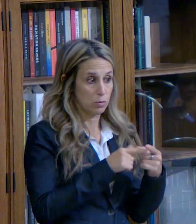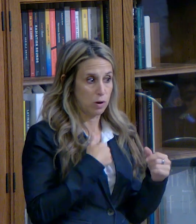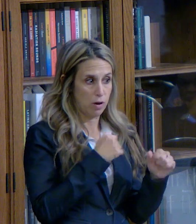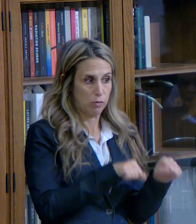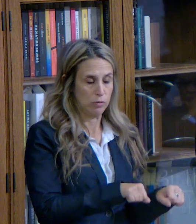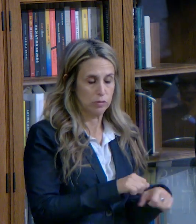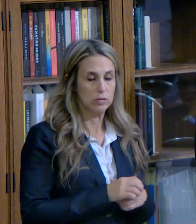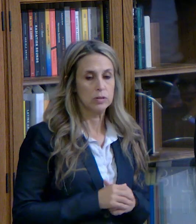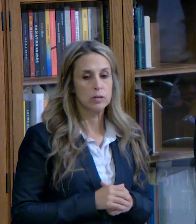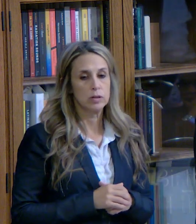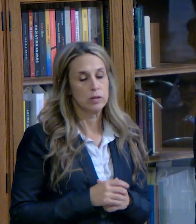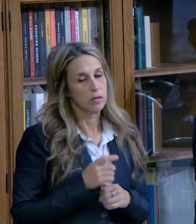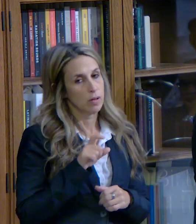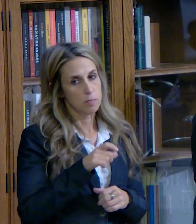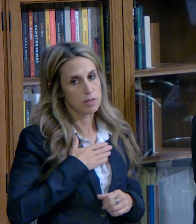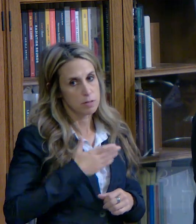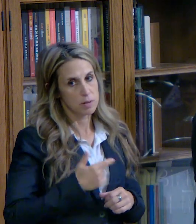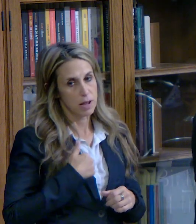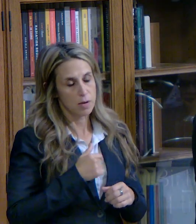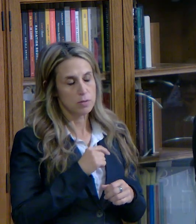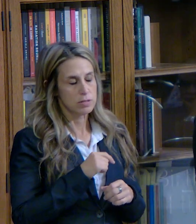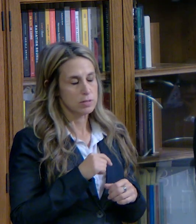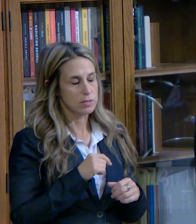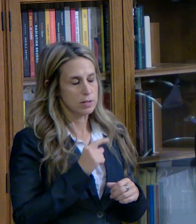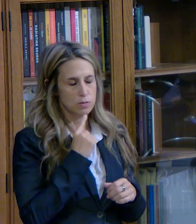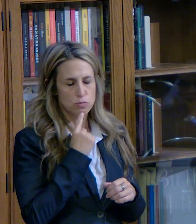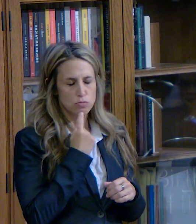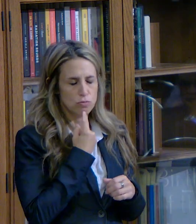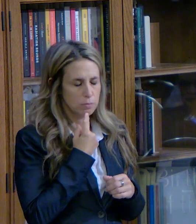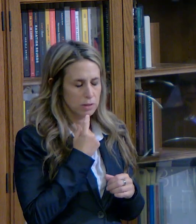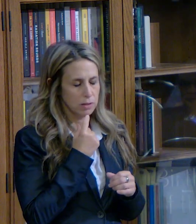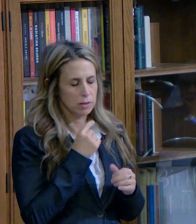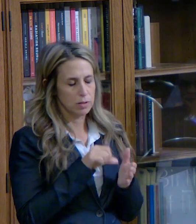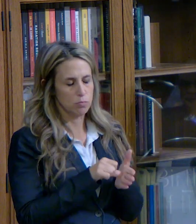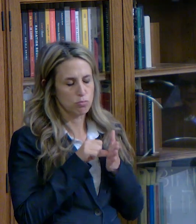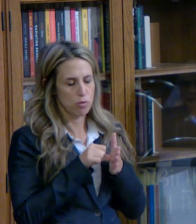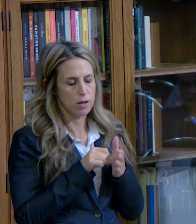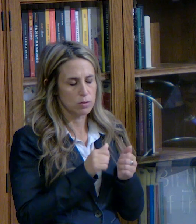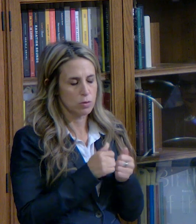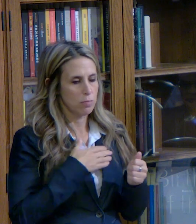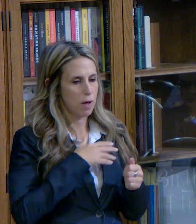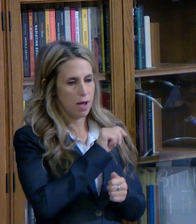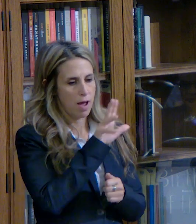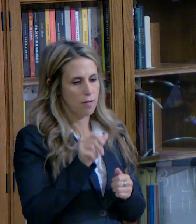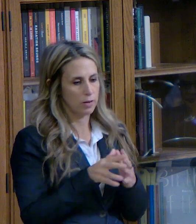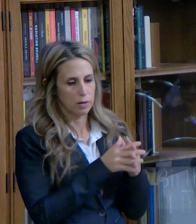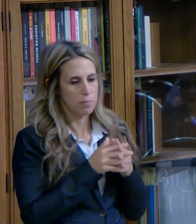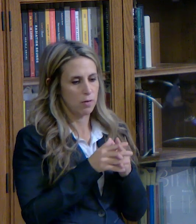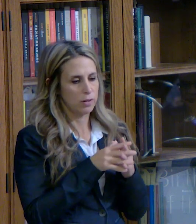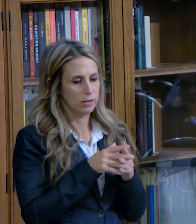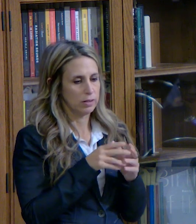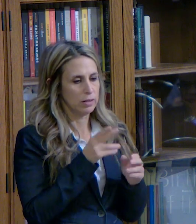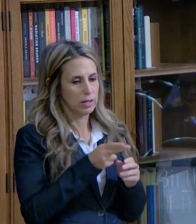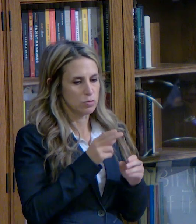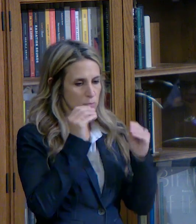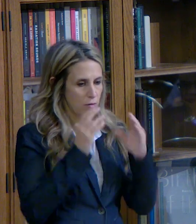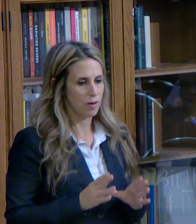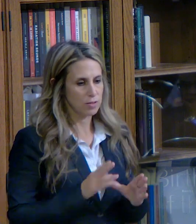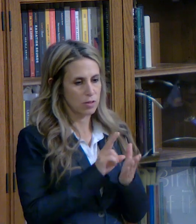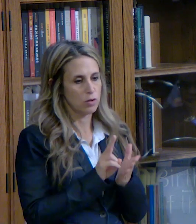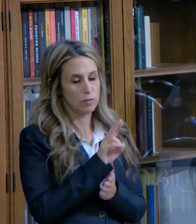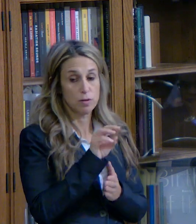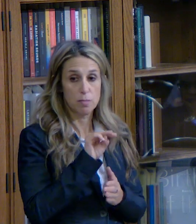could I must admit I was extreme impressed with my African-American history professor at the University of